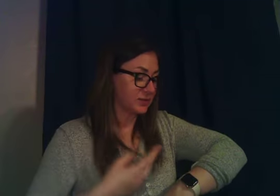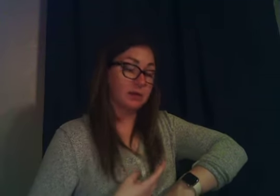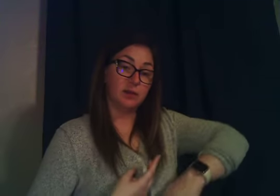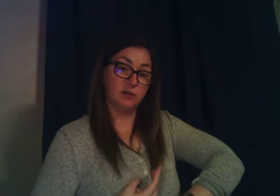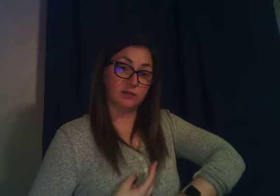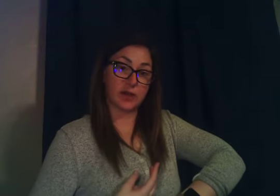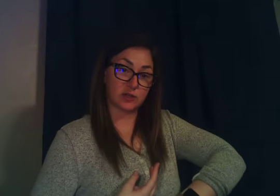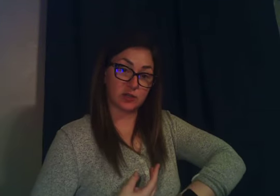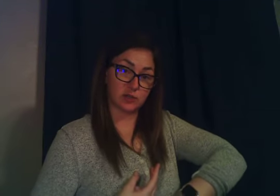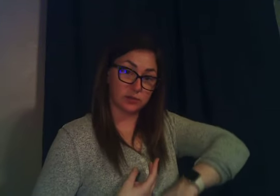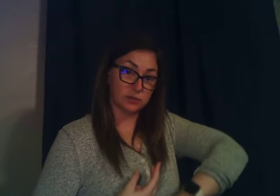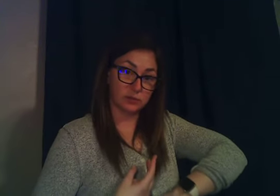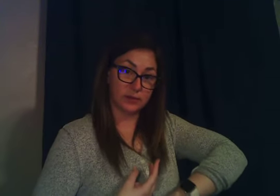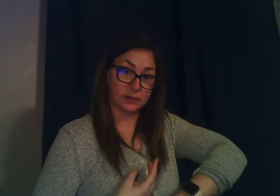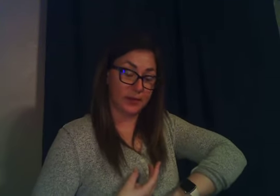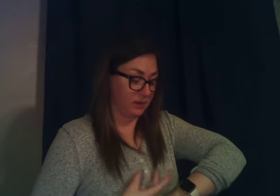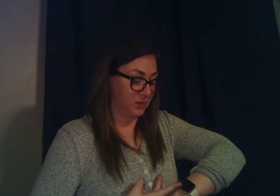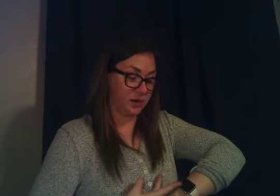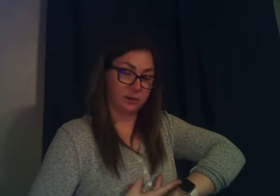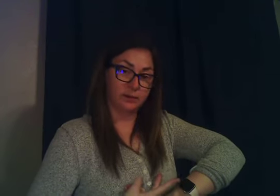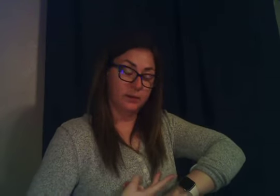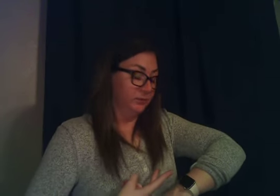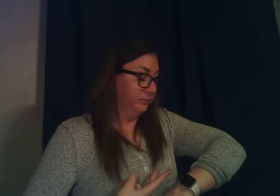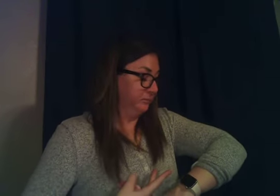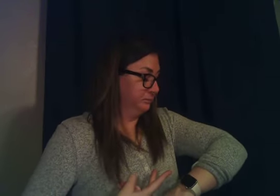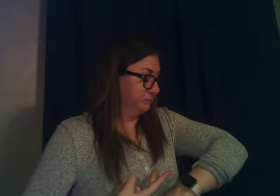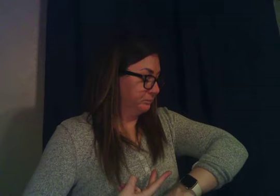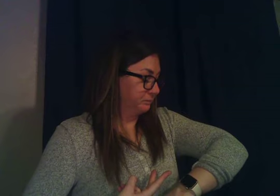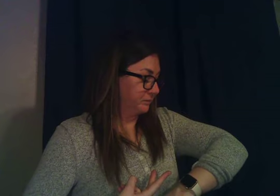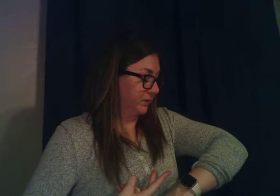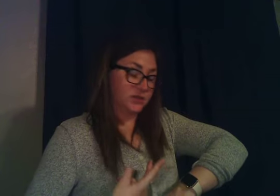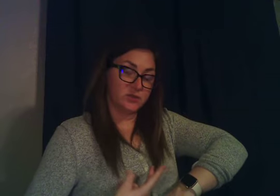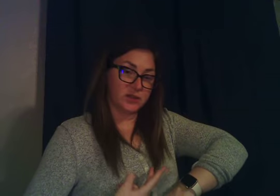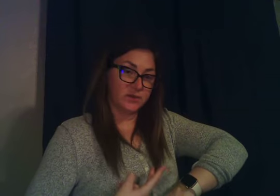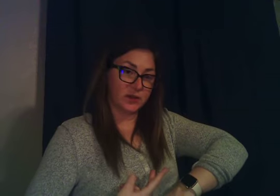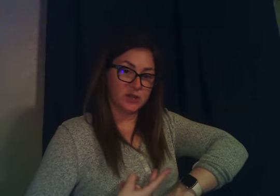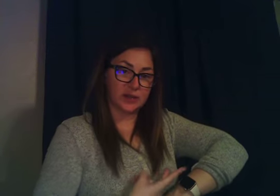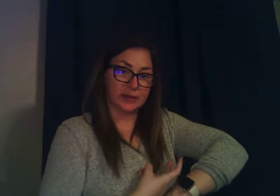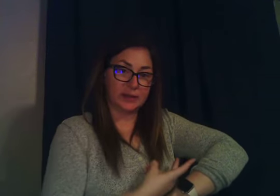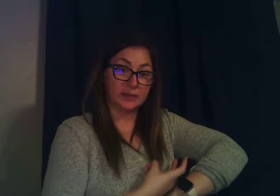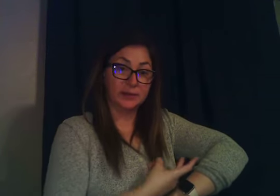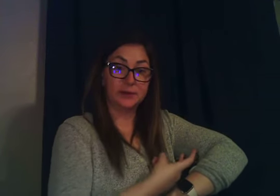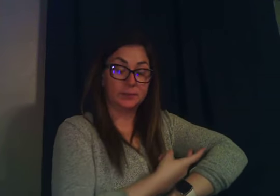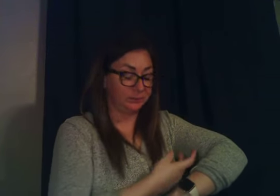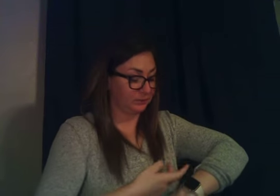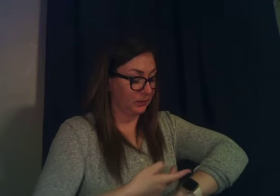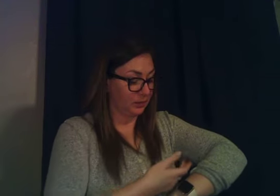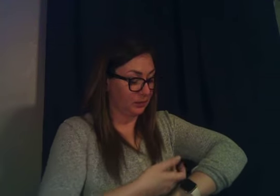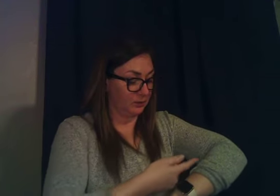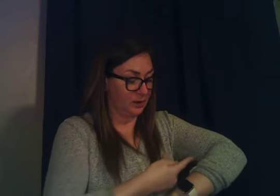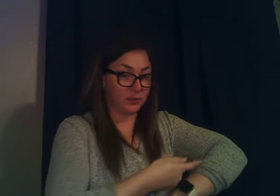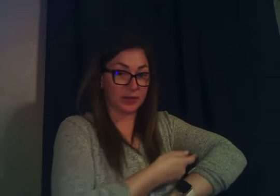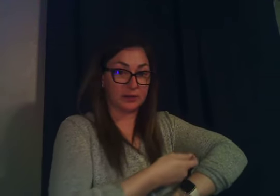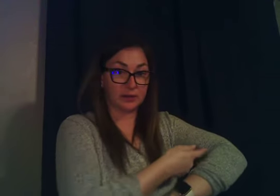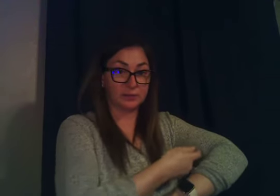You've got your little lamb here. And you just very gently go up like you're,